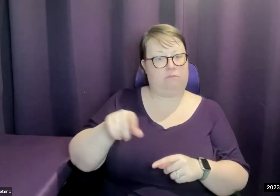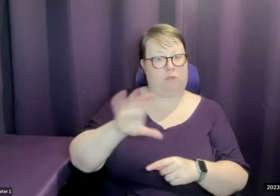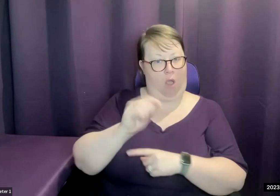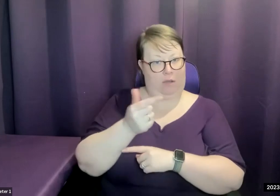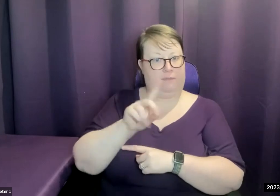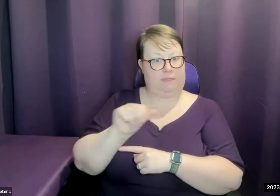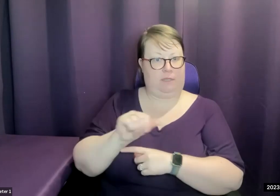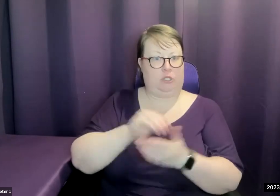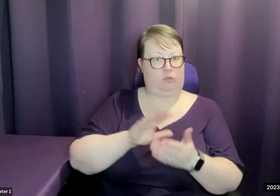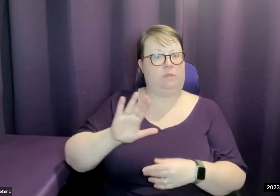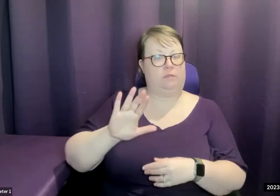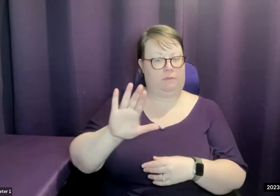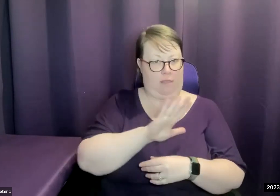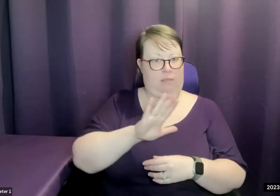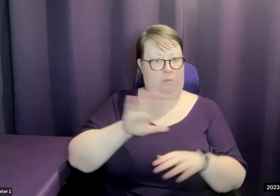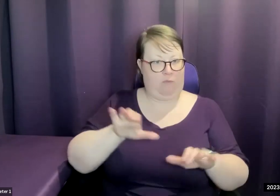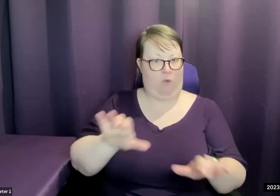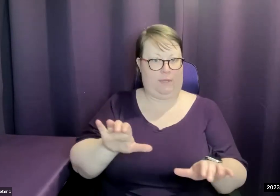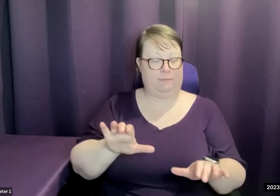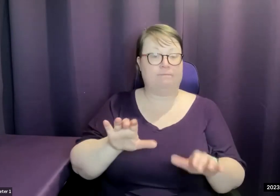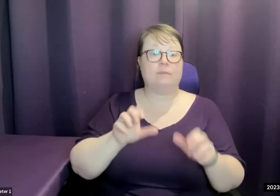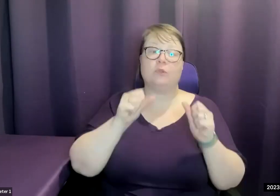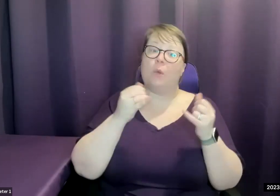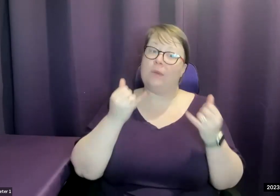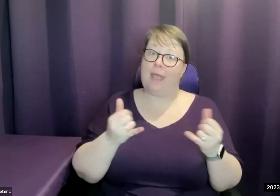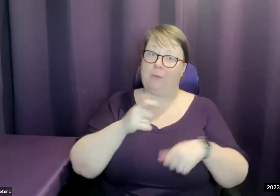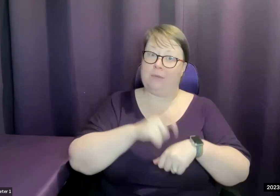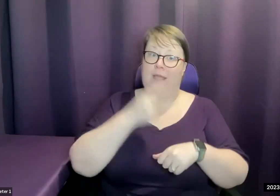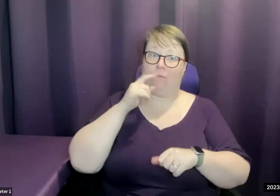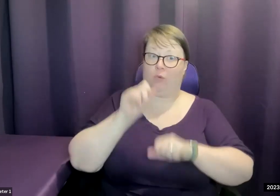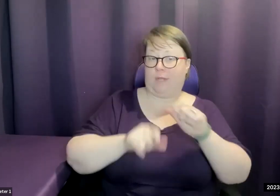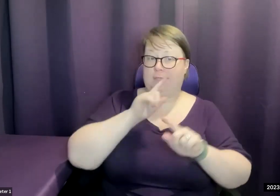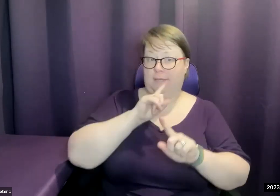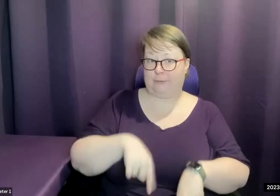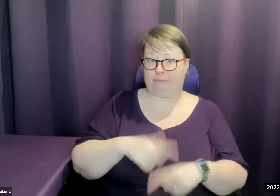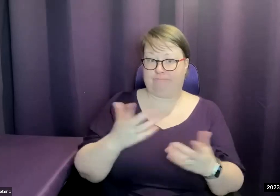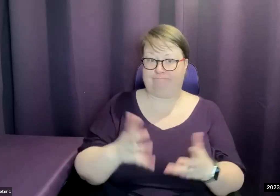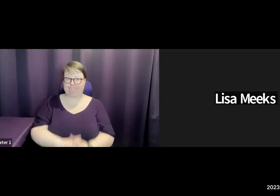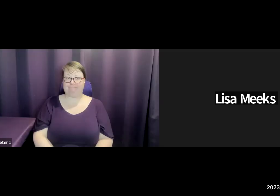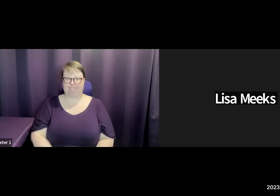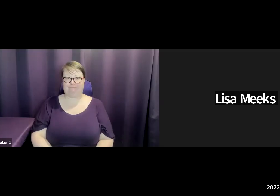And now, time for questions.